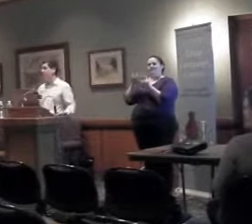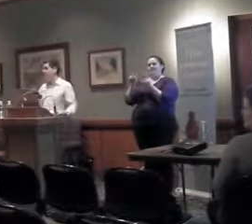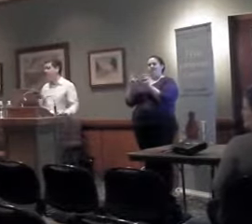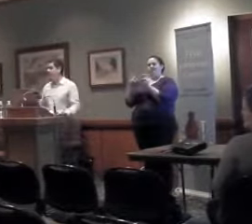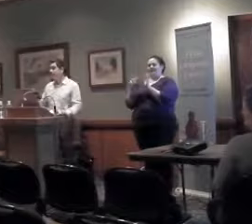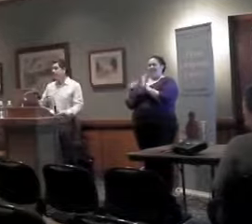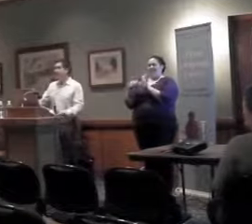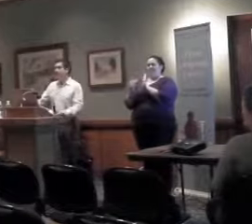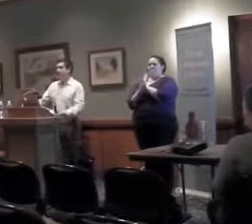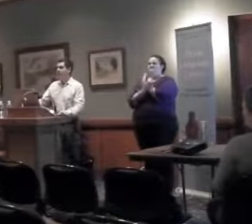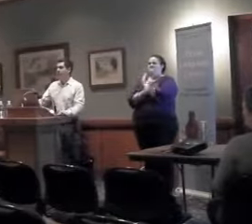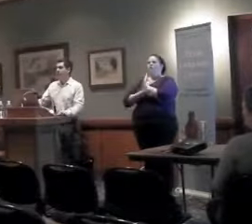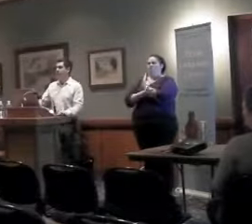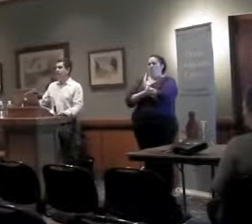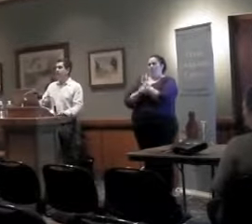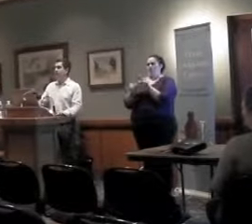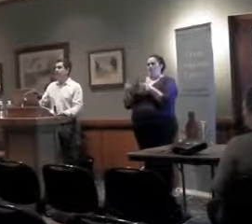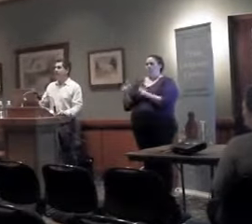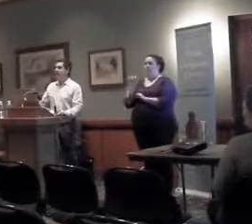not,